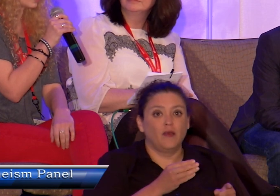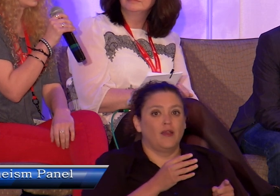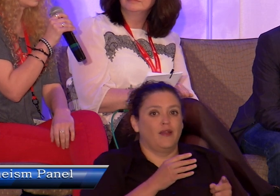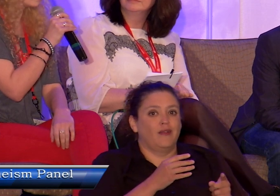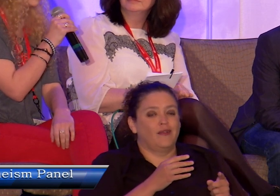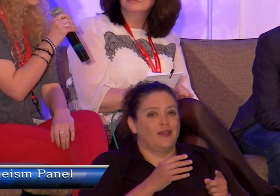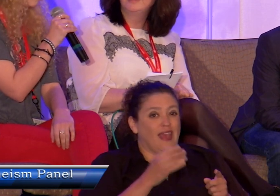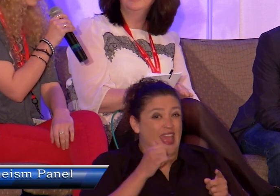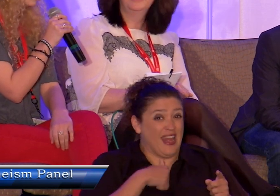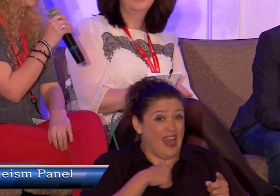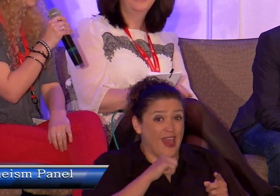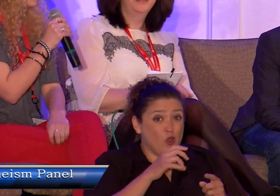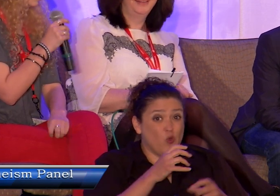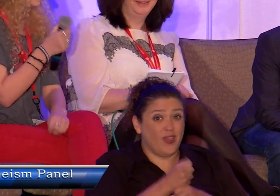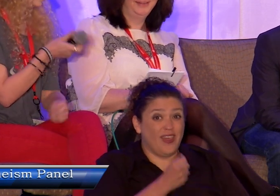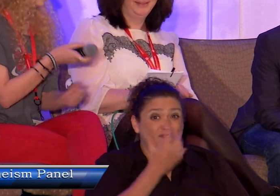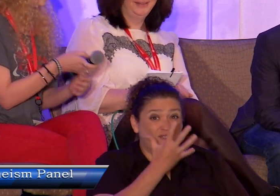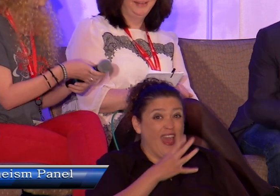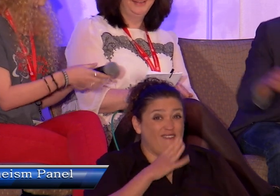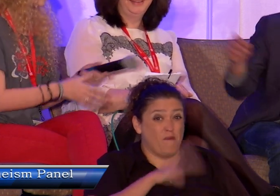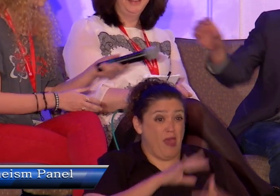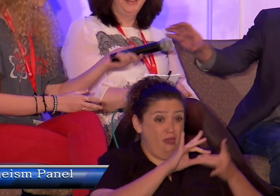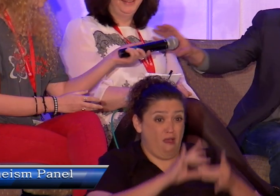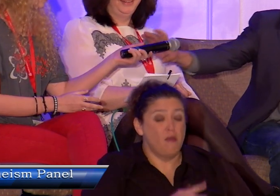thinking I did something wrong.